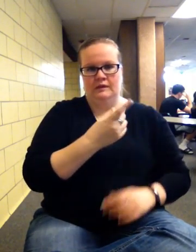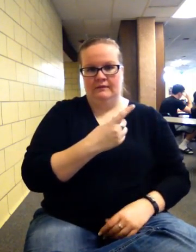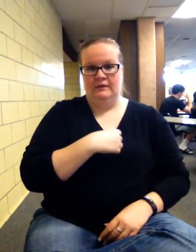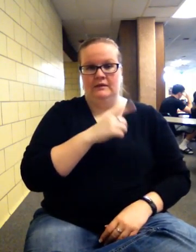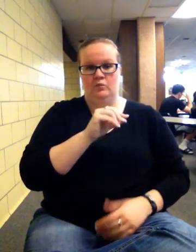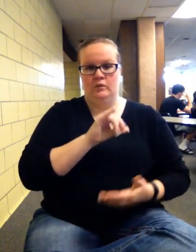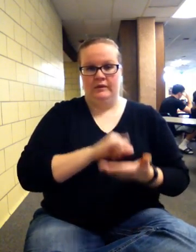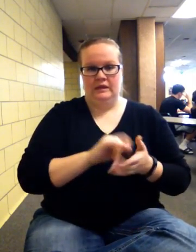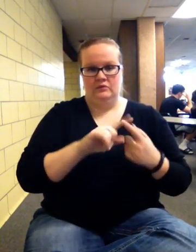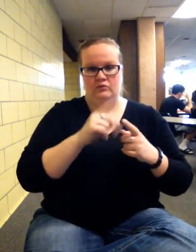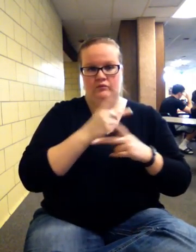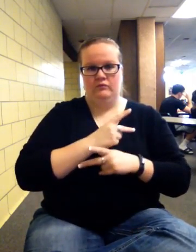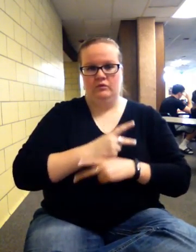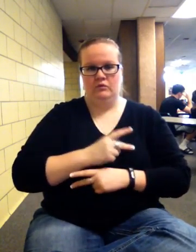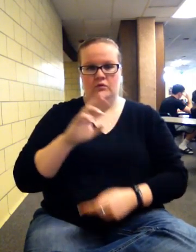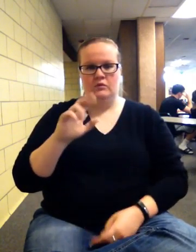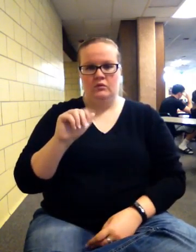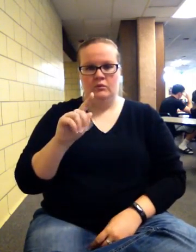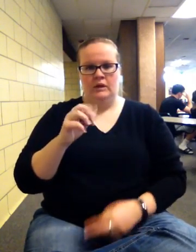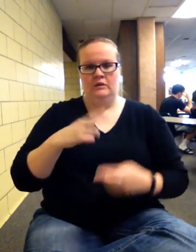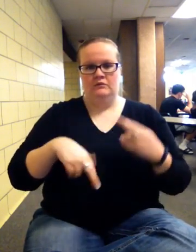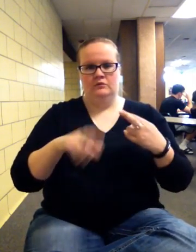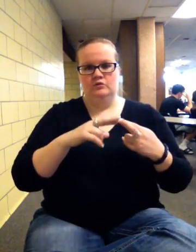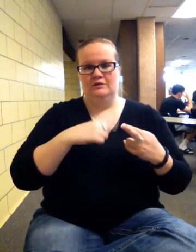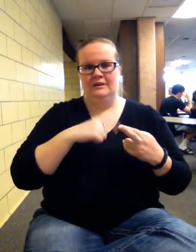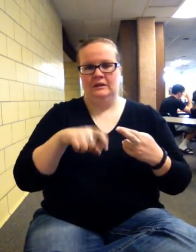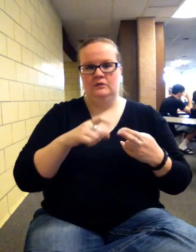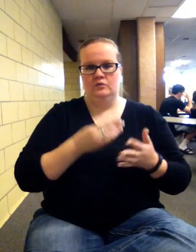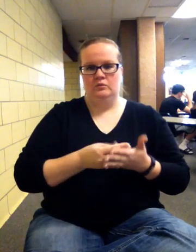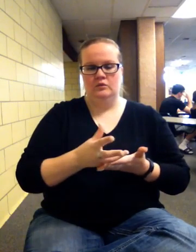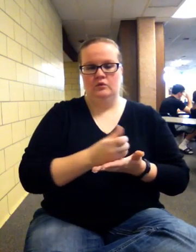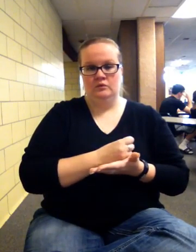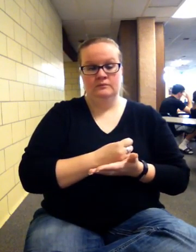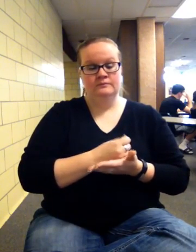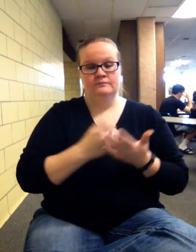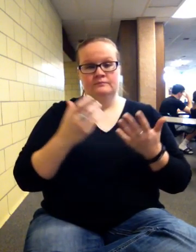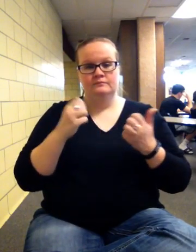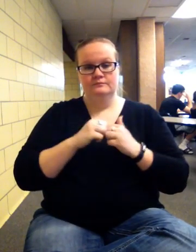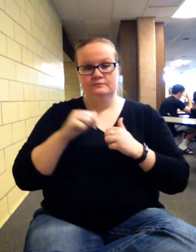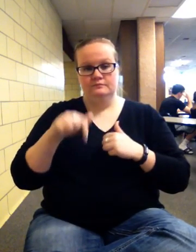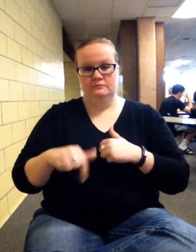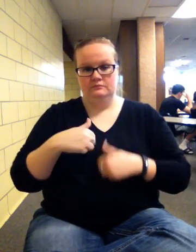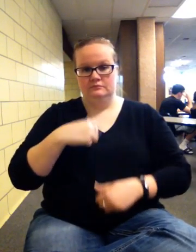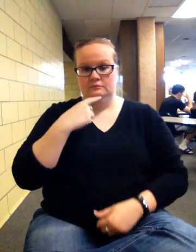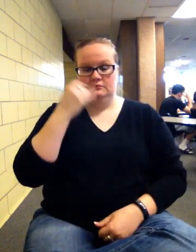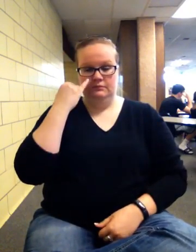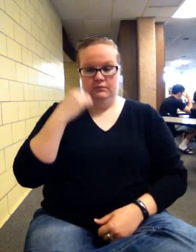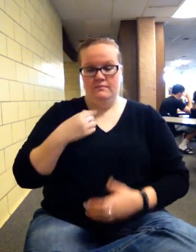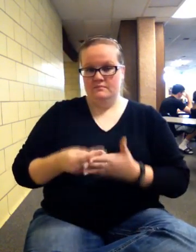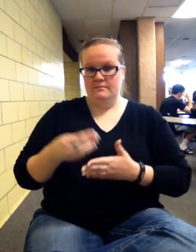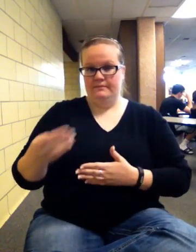what rate of return I would need to earn. So with this, all I'm just going to say is if I buy this asset, time period zero